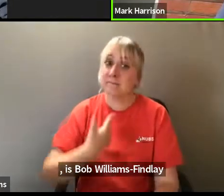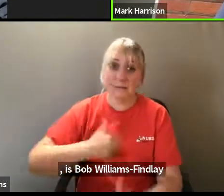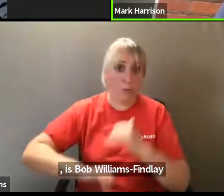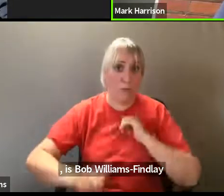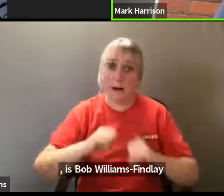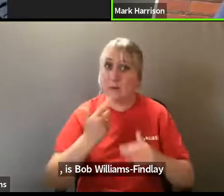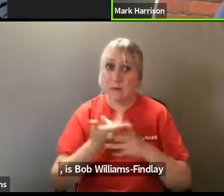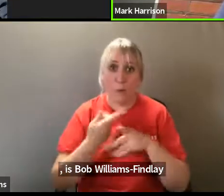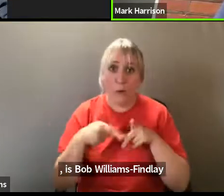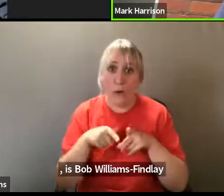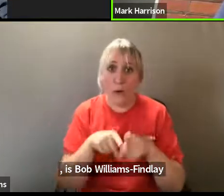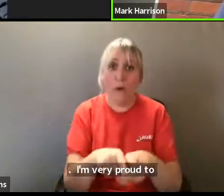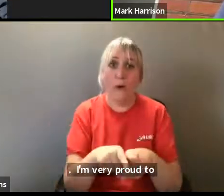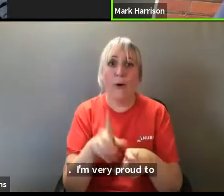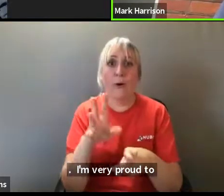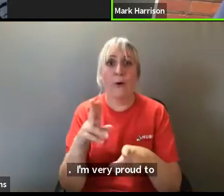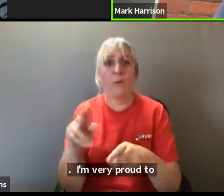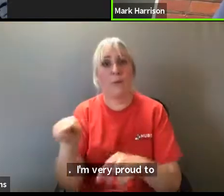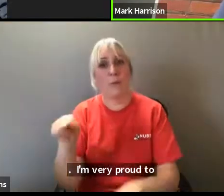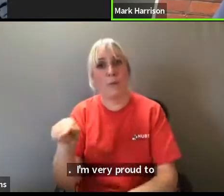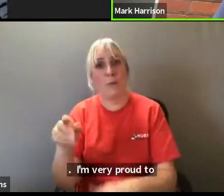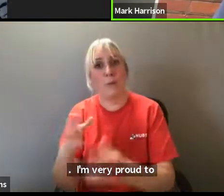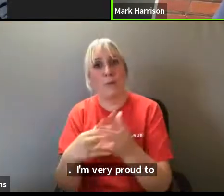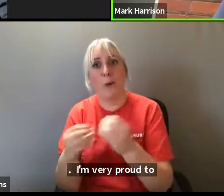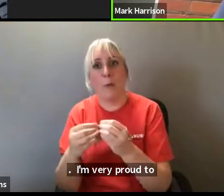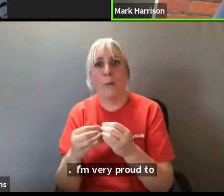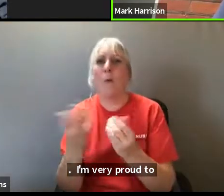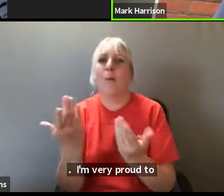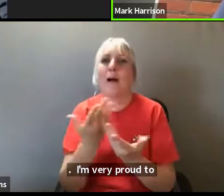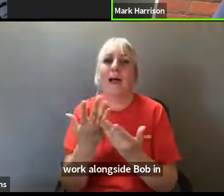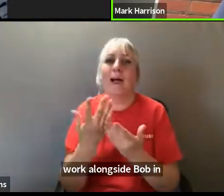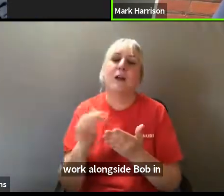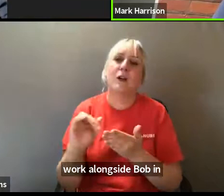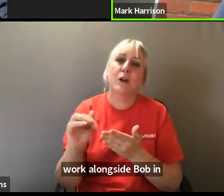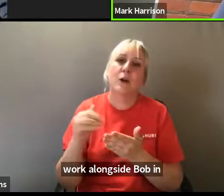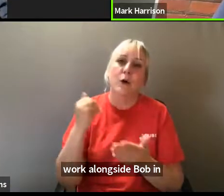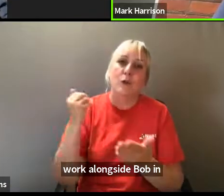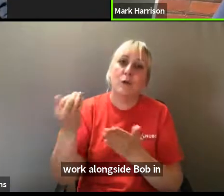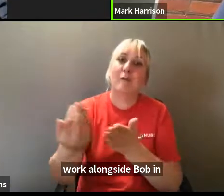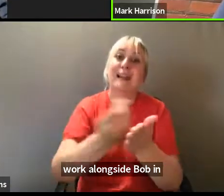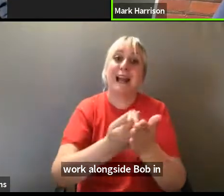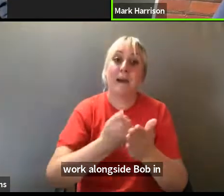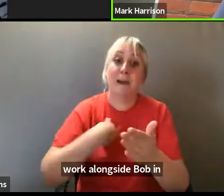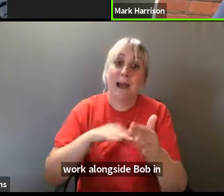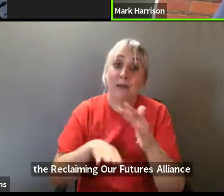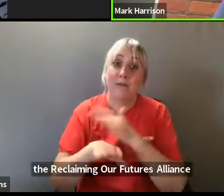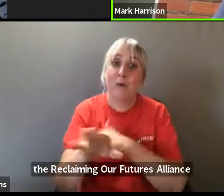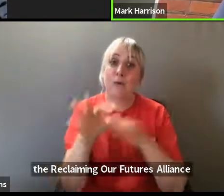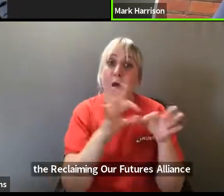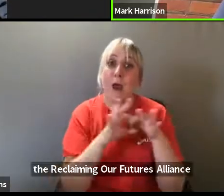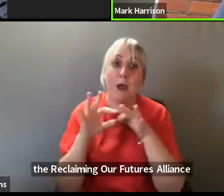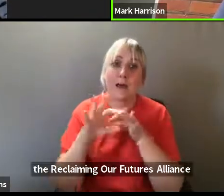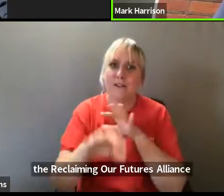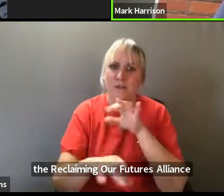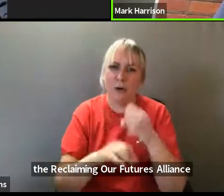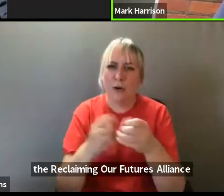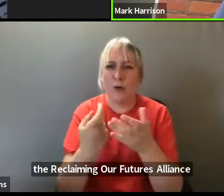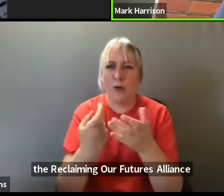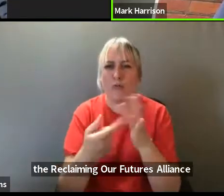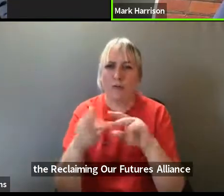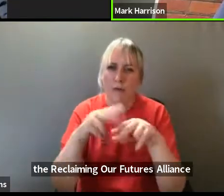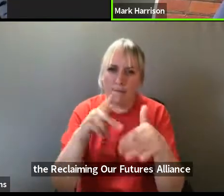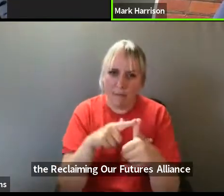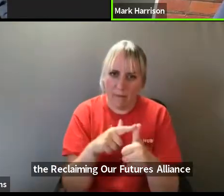in the Reclaiming Our Futures Alliance struggle to get a national independent living support